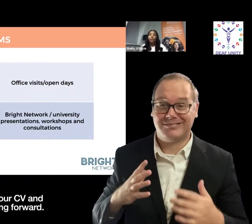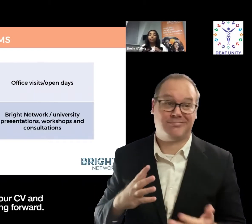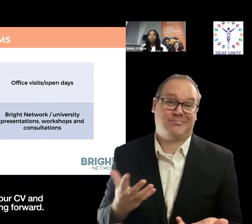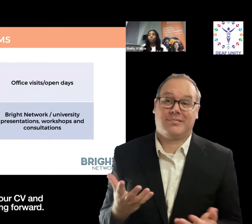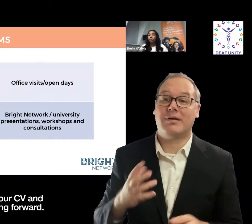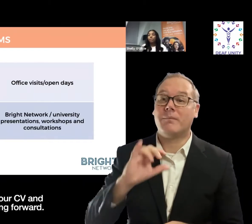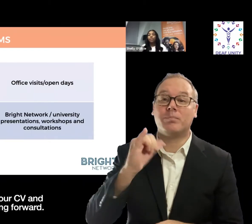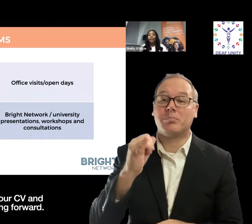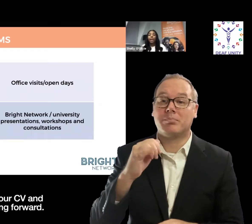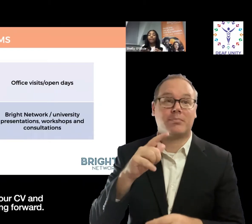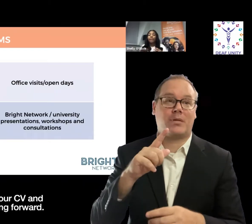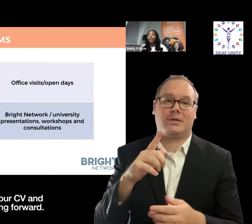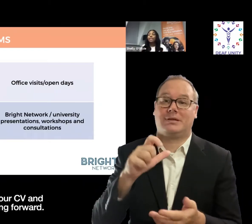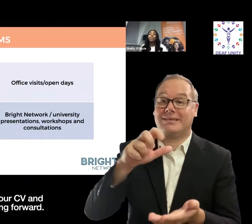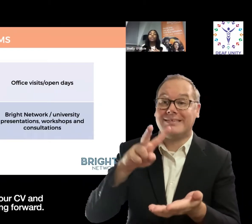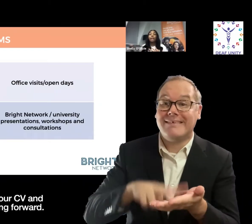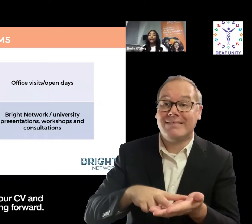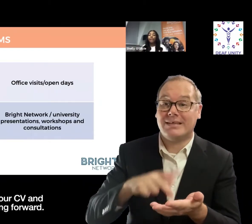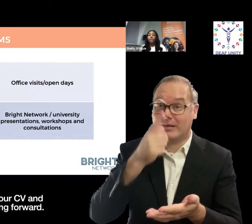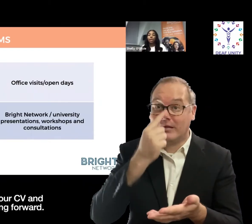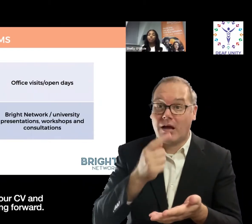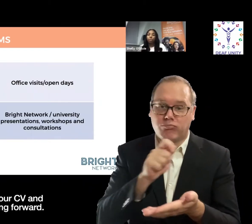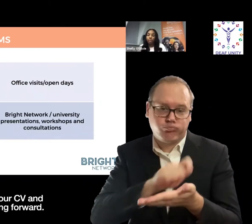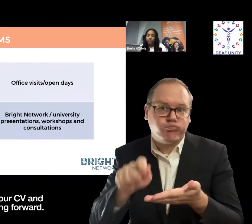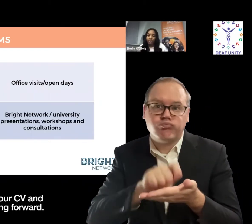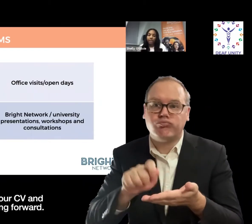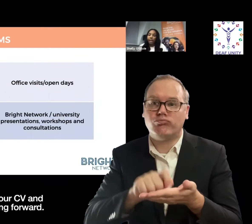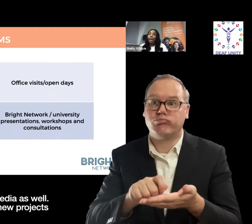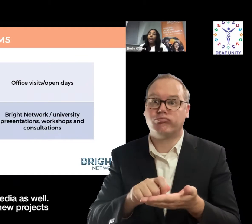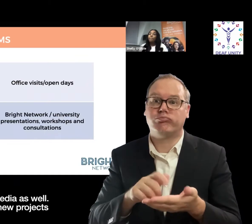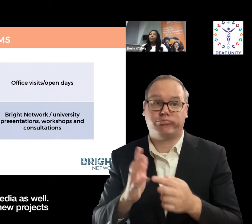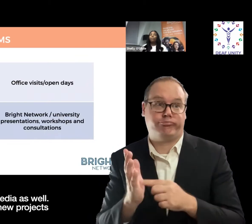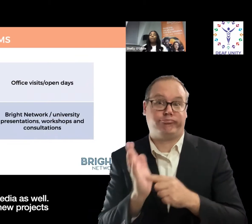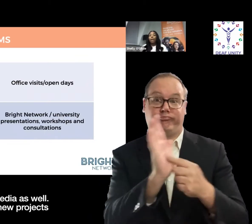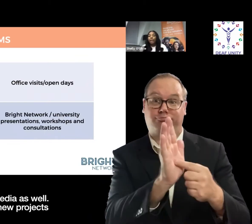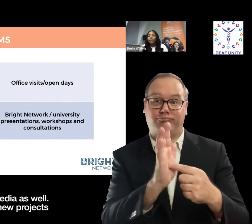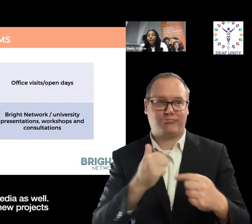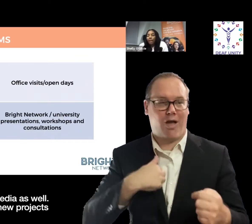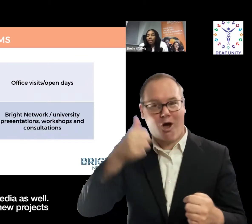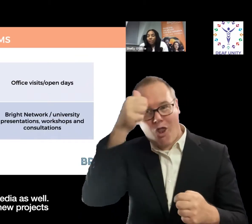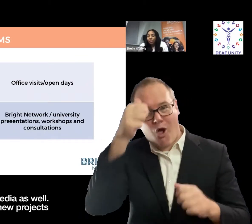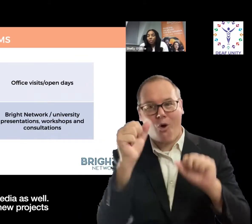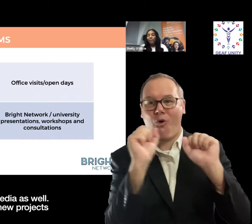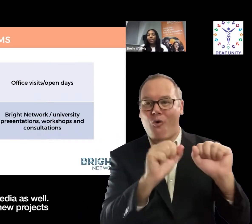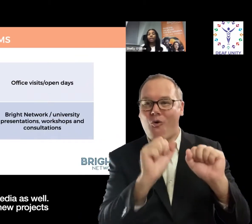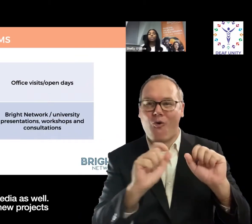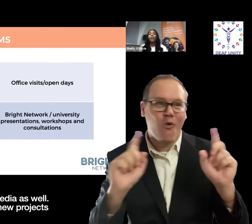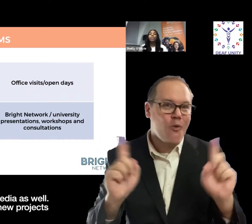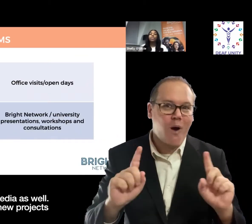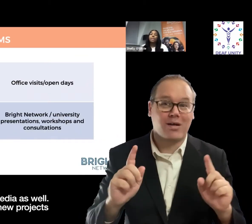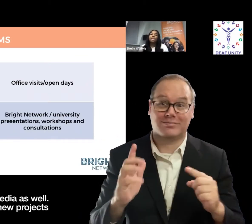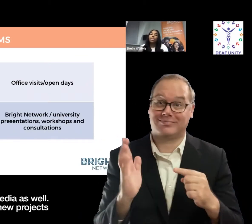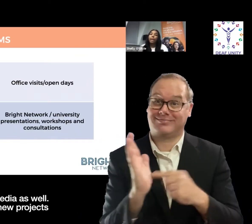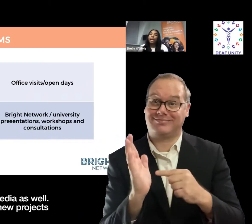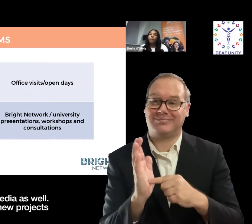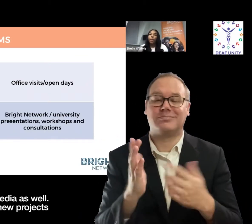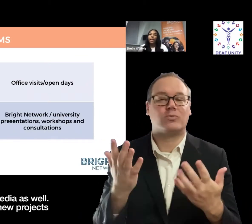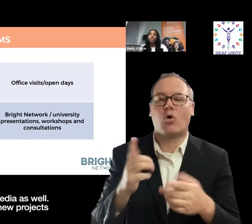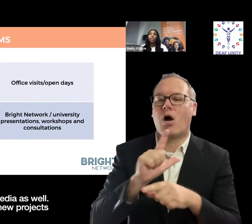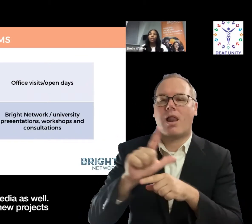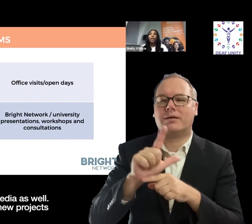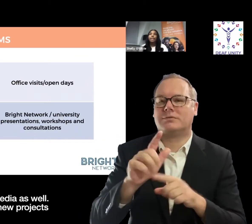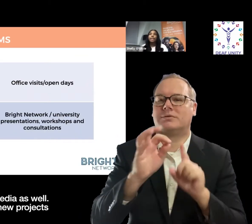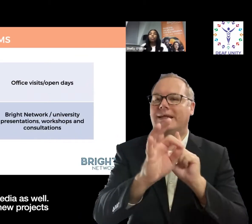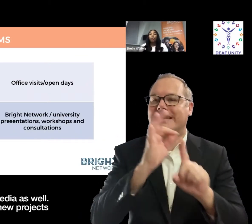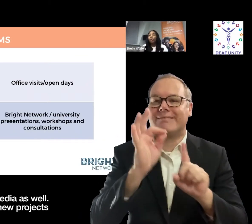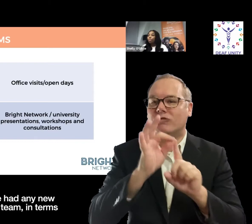you inform your CV and in interviews and applications going forward. Finally, check out their social media as well. So this is a great way